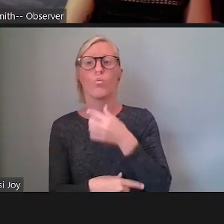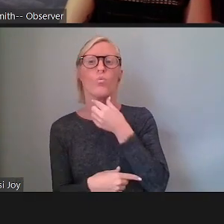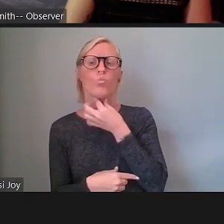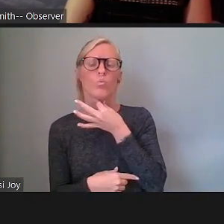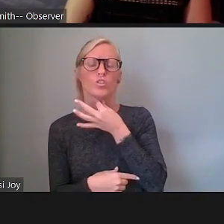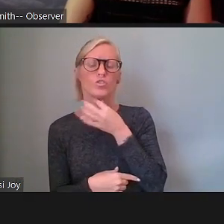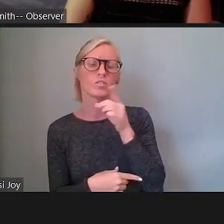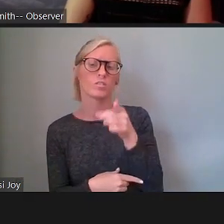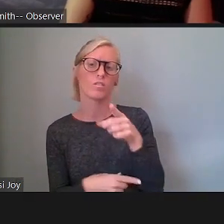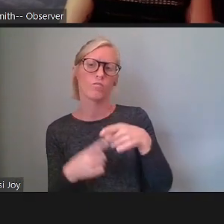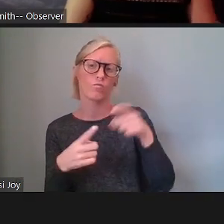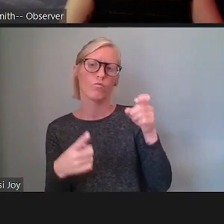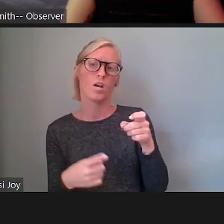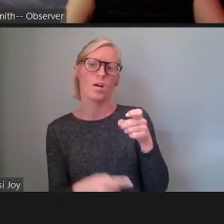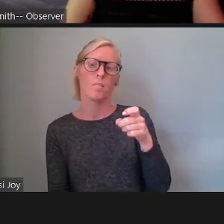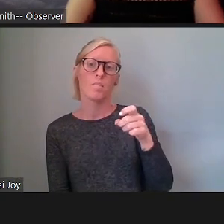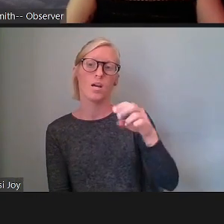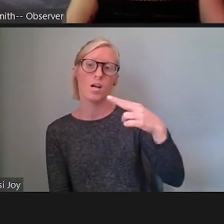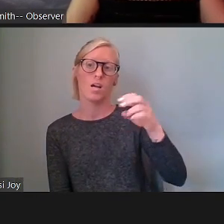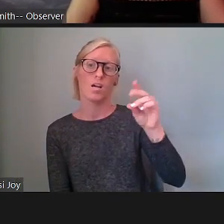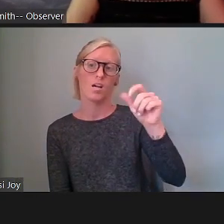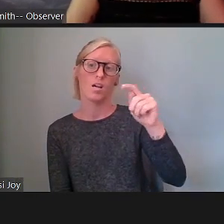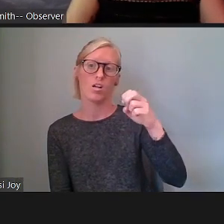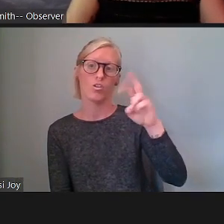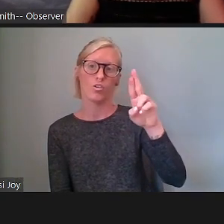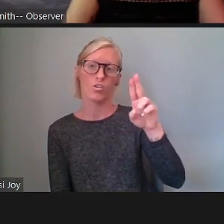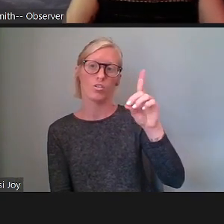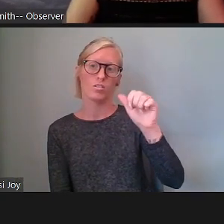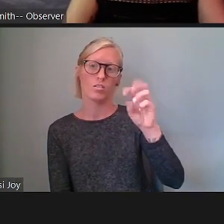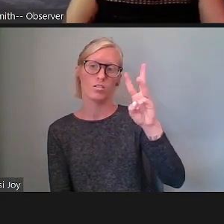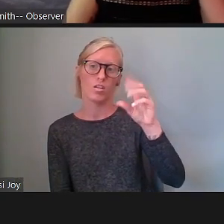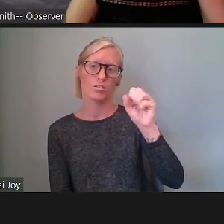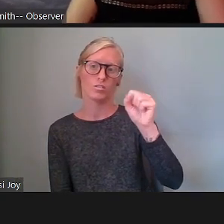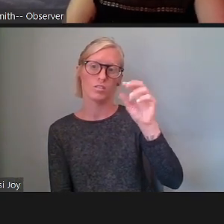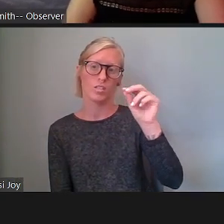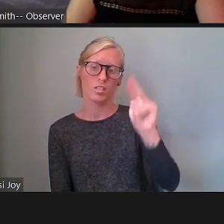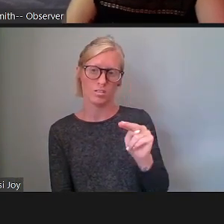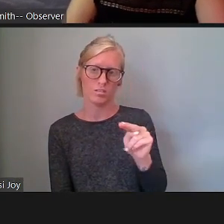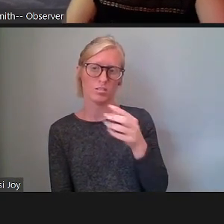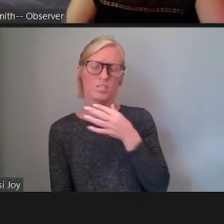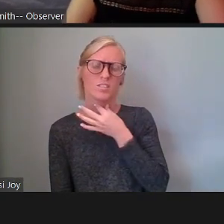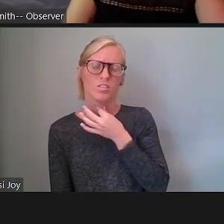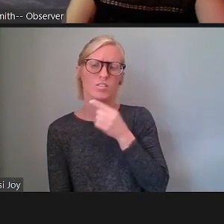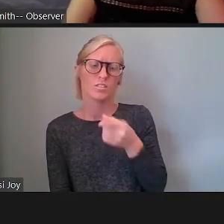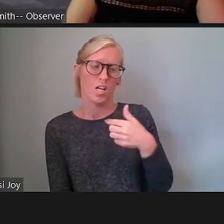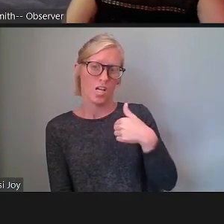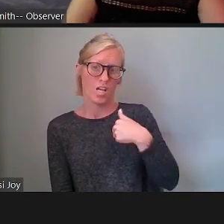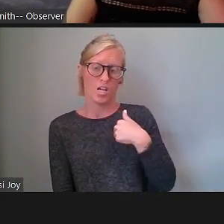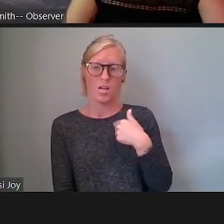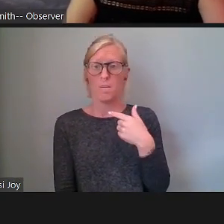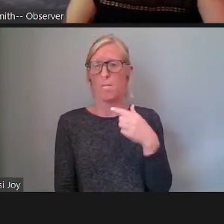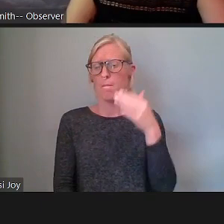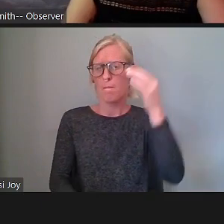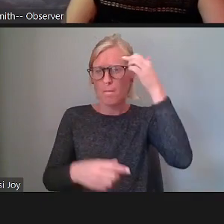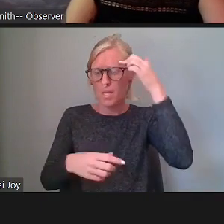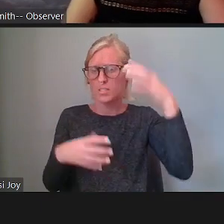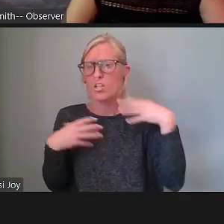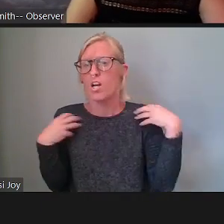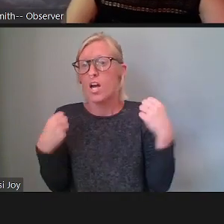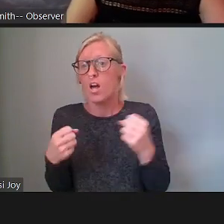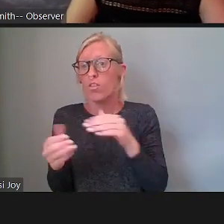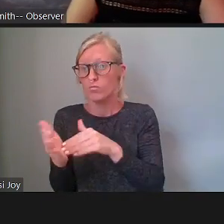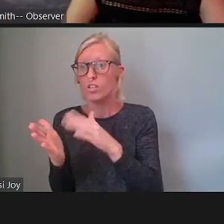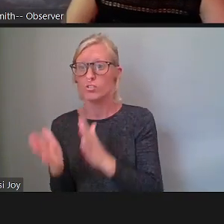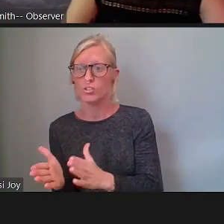Heather Dawson, who asks, so as a mental health practitioner, how do we control the anxiety